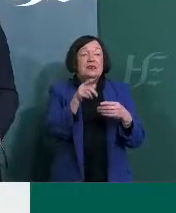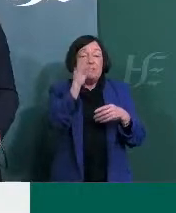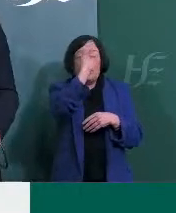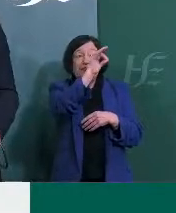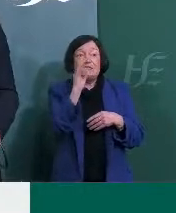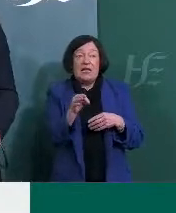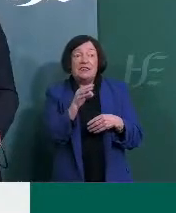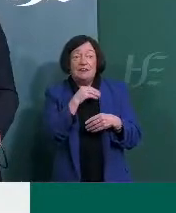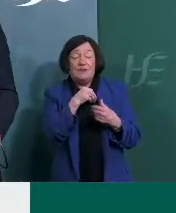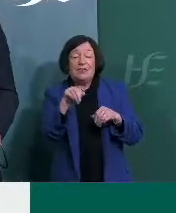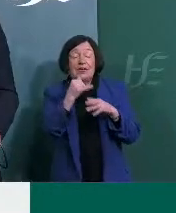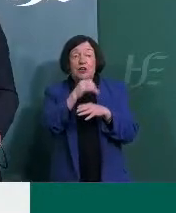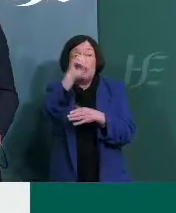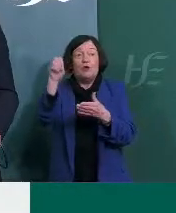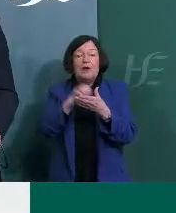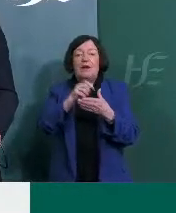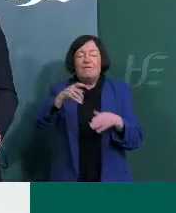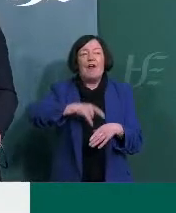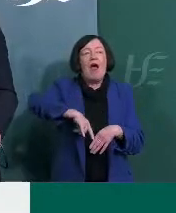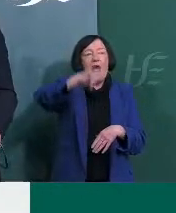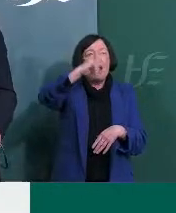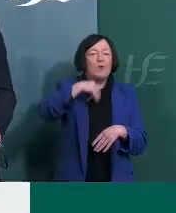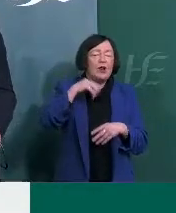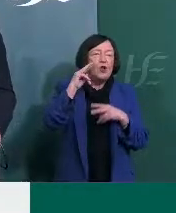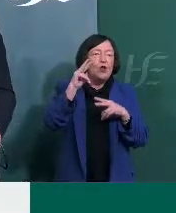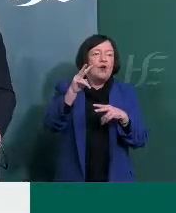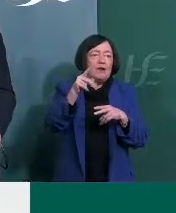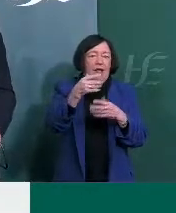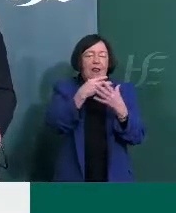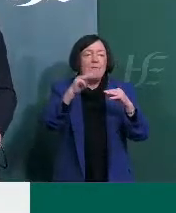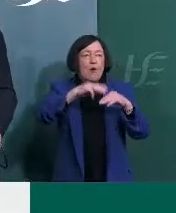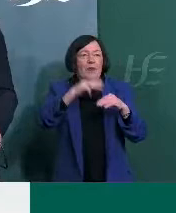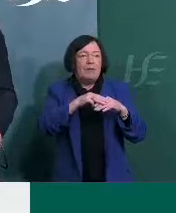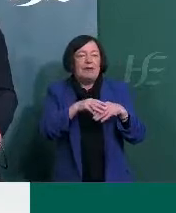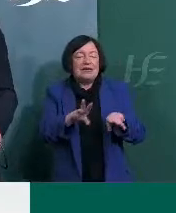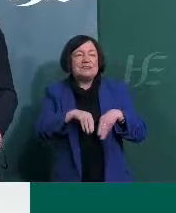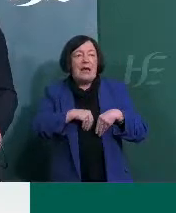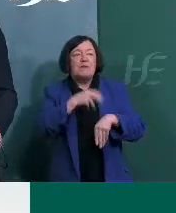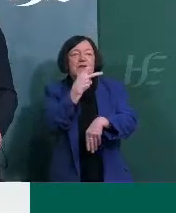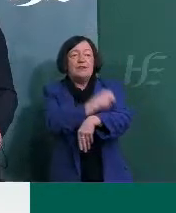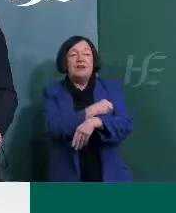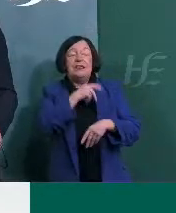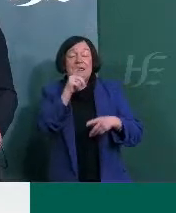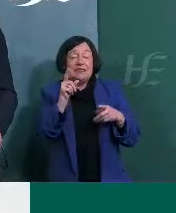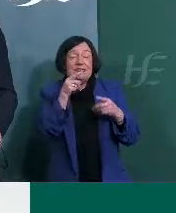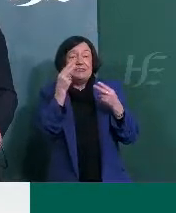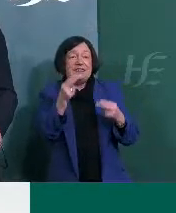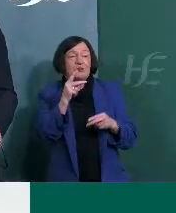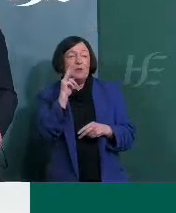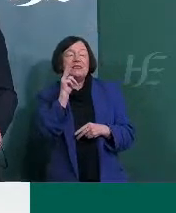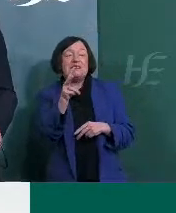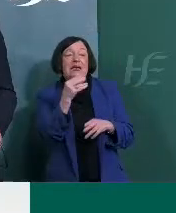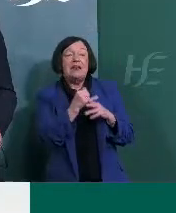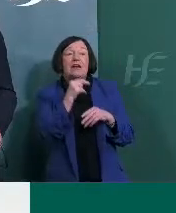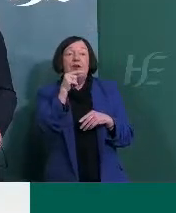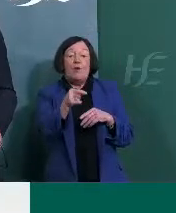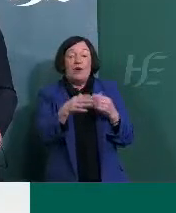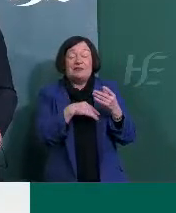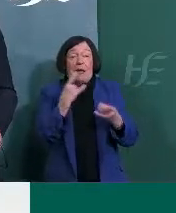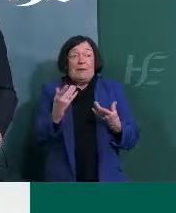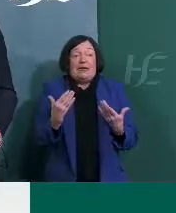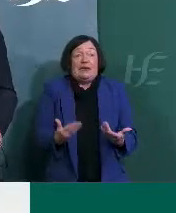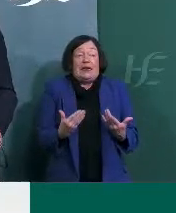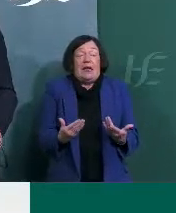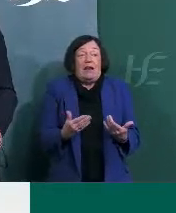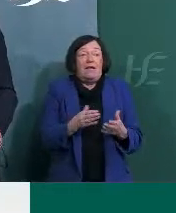percentages that we've hit in European terms are very high. So when we look at uptake improvement initiatives, which I'll come on to, they need to be seen in that context in relation to where we're at